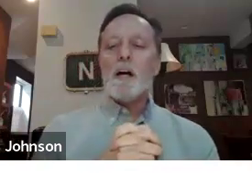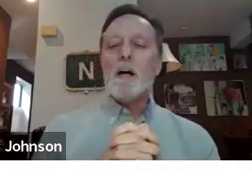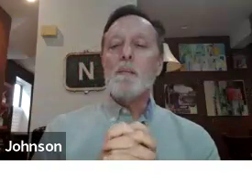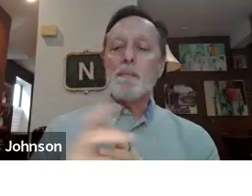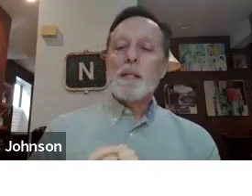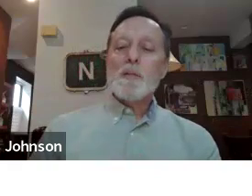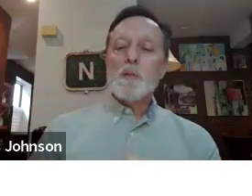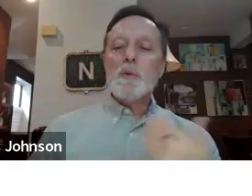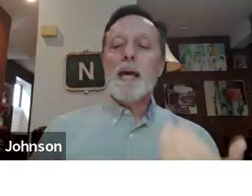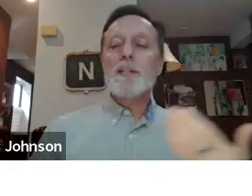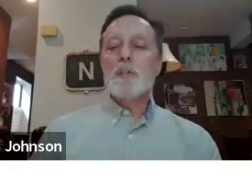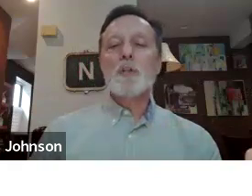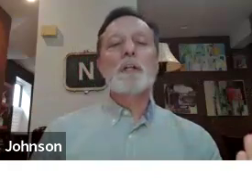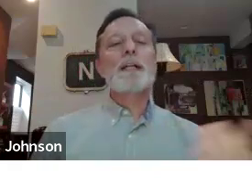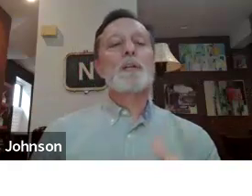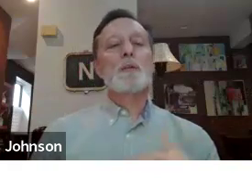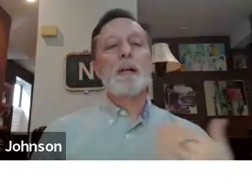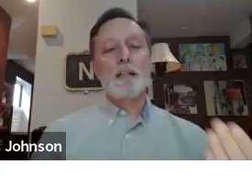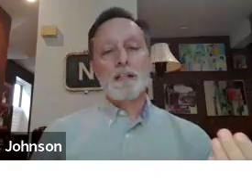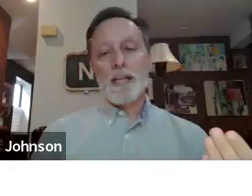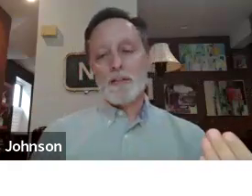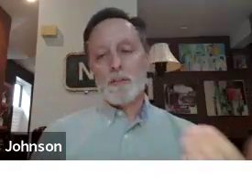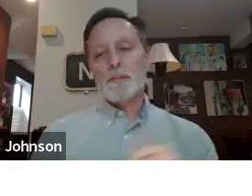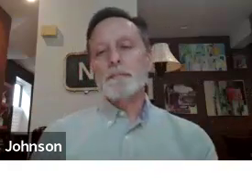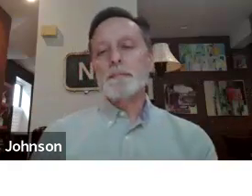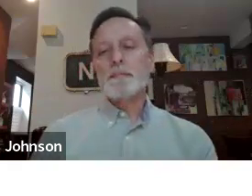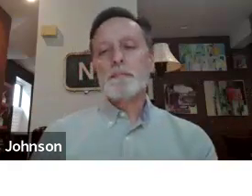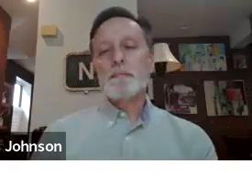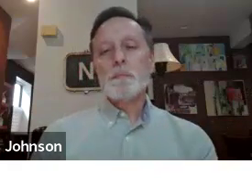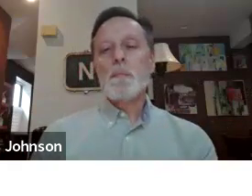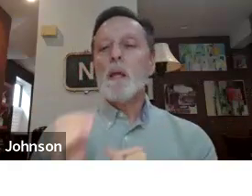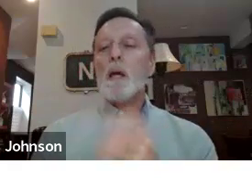them. So you can insure in case your event gets canceled.